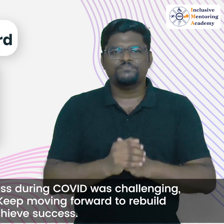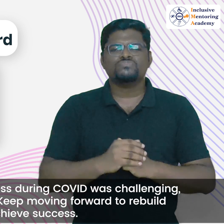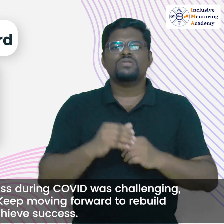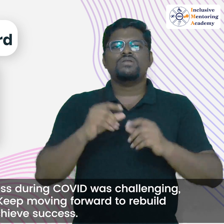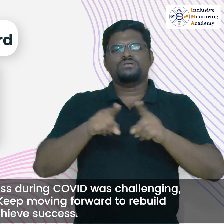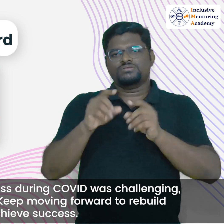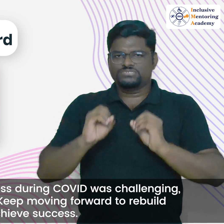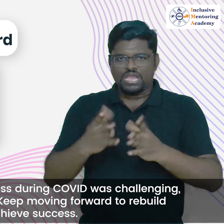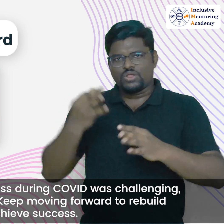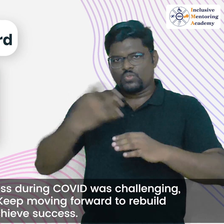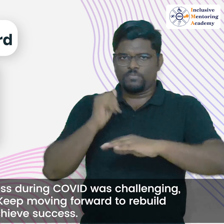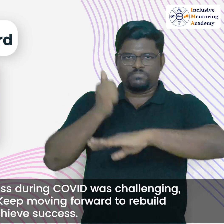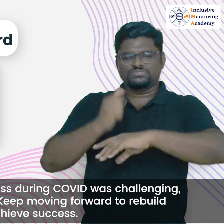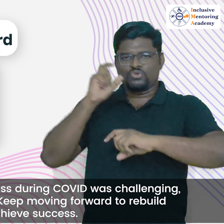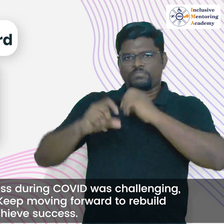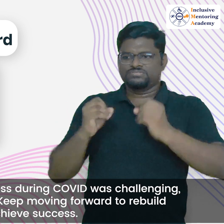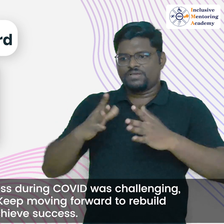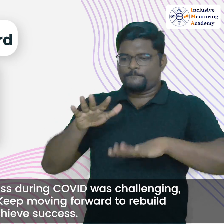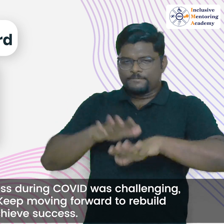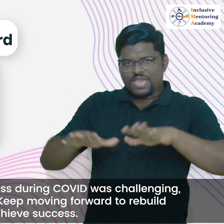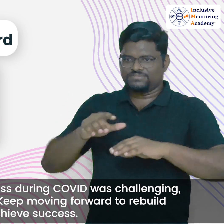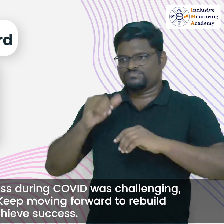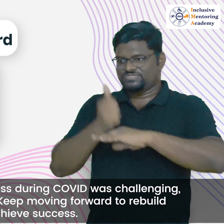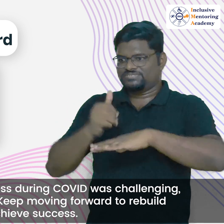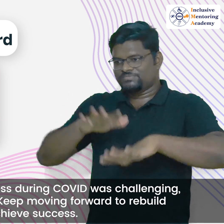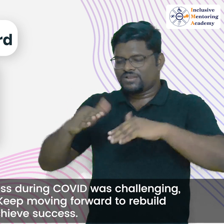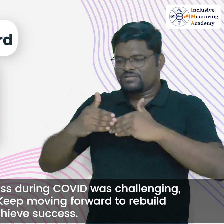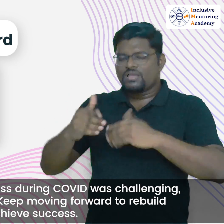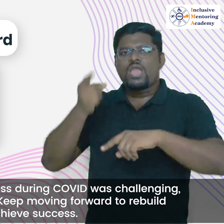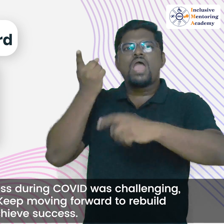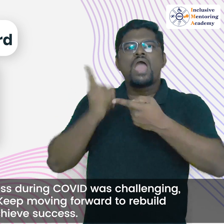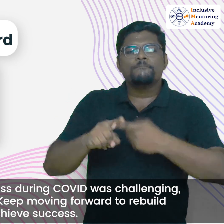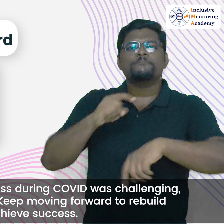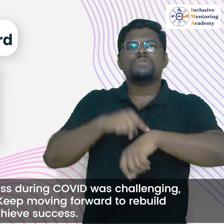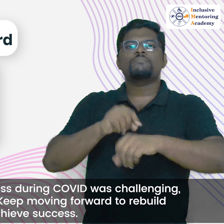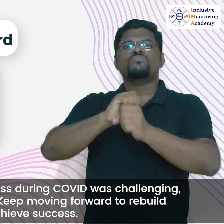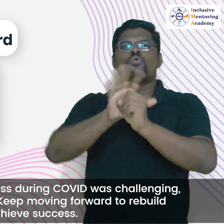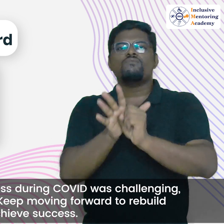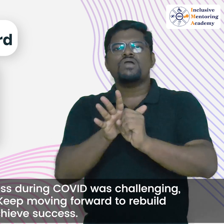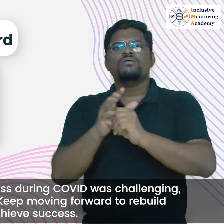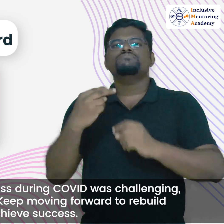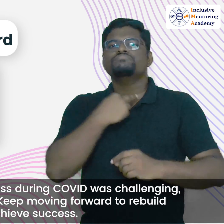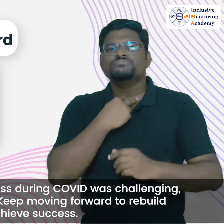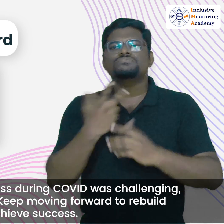a business during COVID was challenging, but persistence is key. Keep moving forward to rebuild and achieve